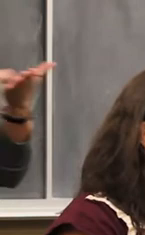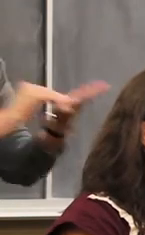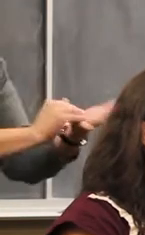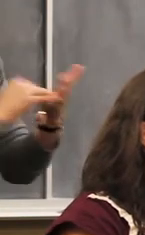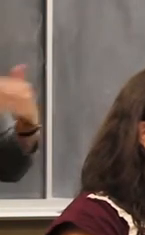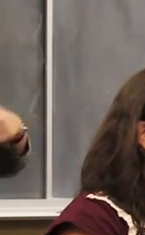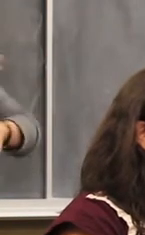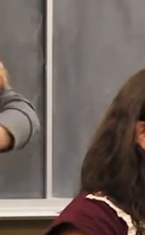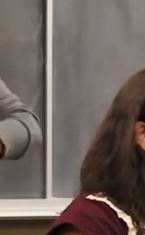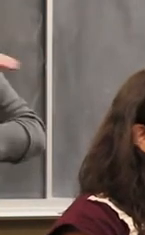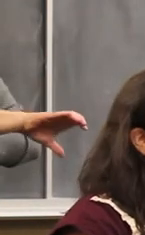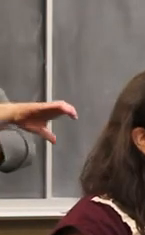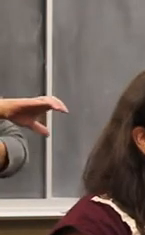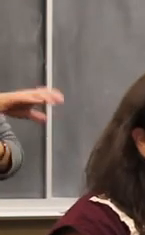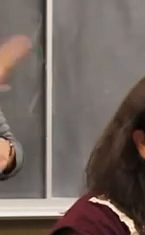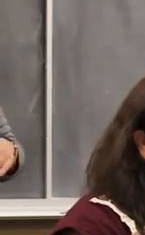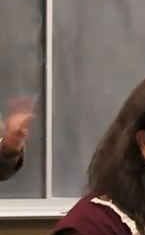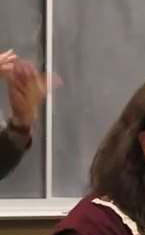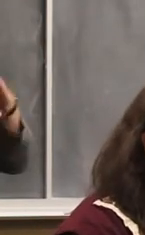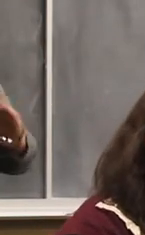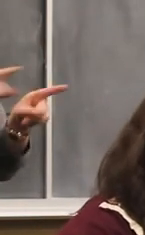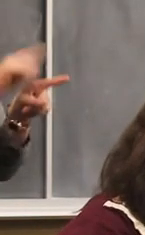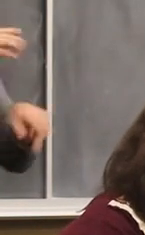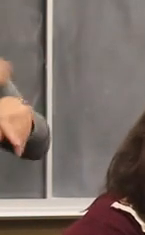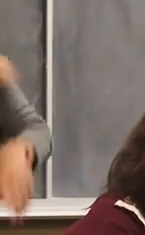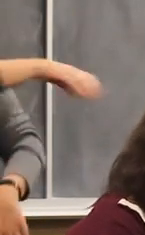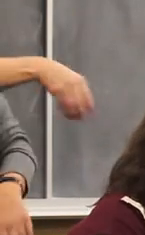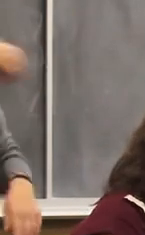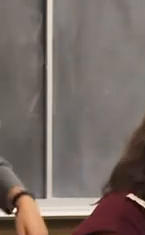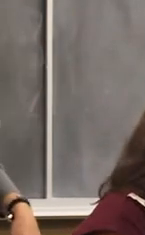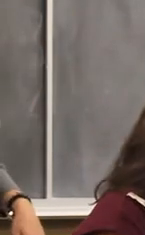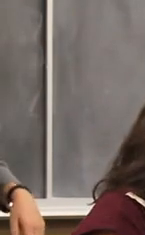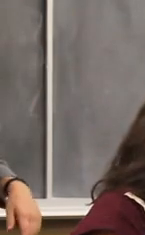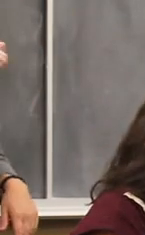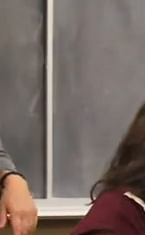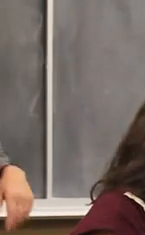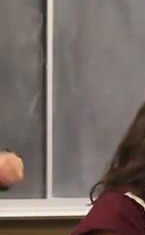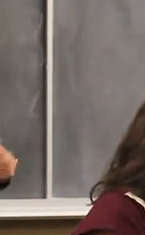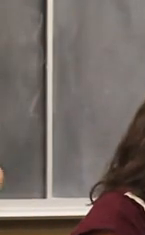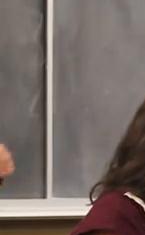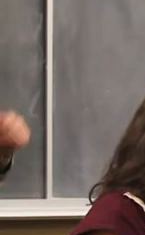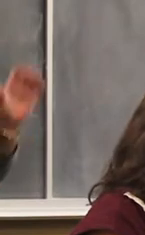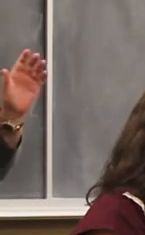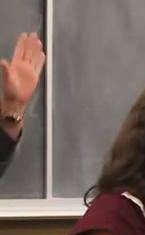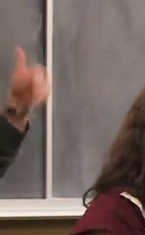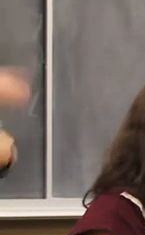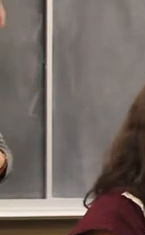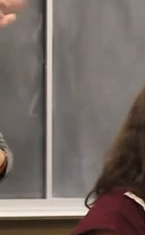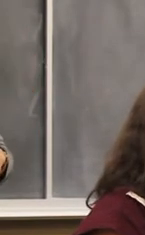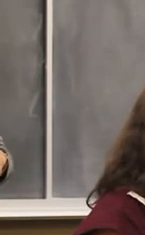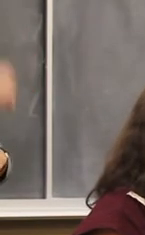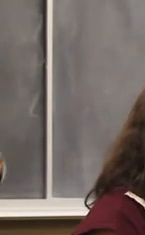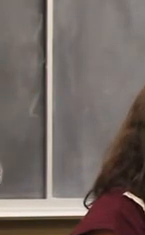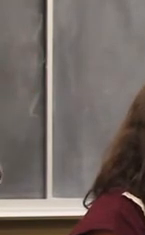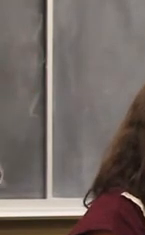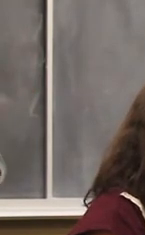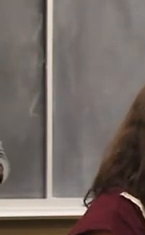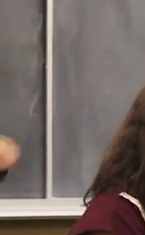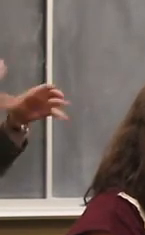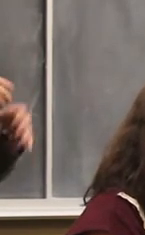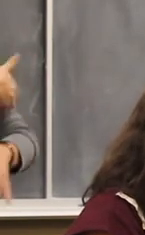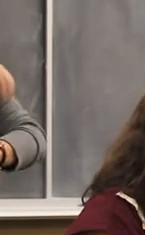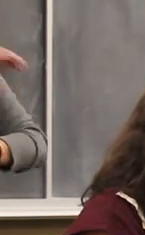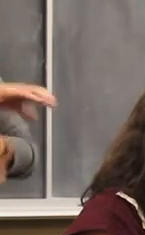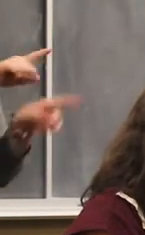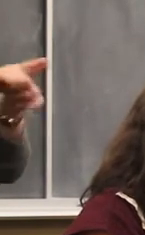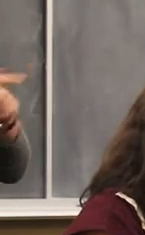our communities, which is a really big focus of La Colectiva. So as a space, we're a space for empowerment, but we're also a space for